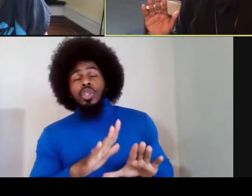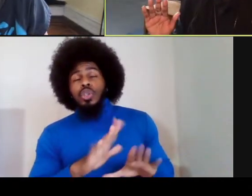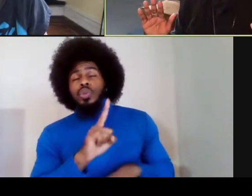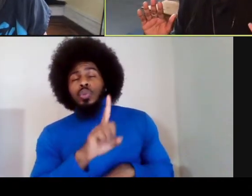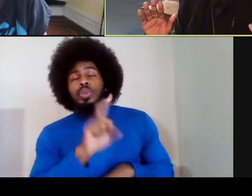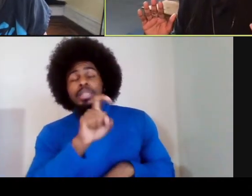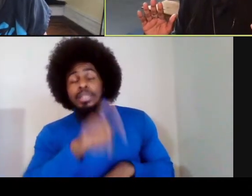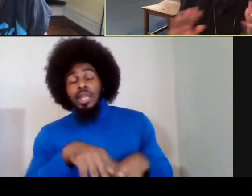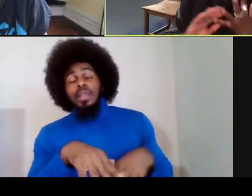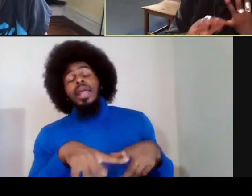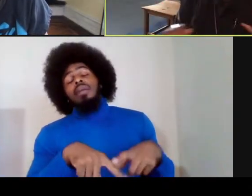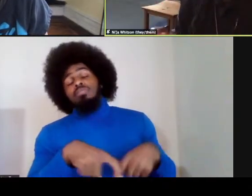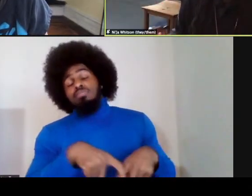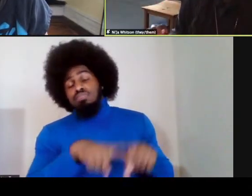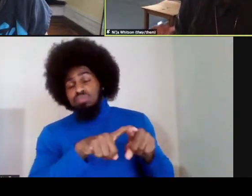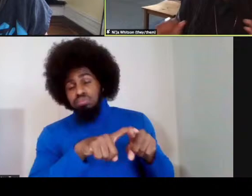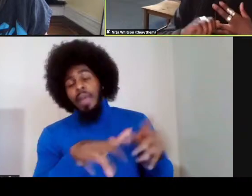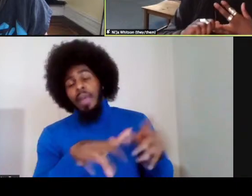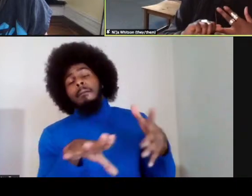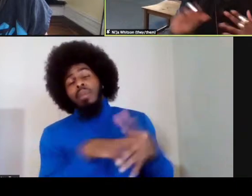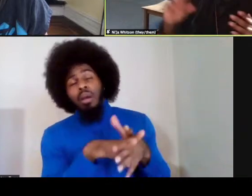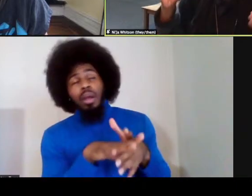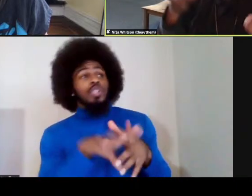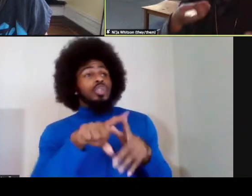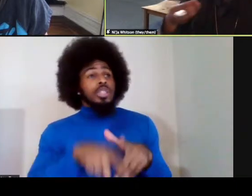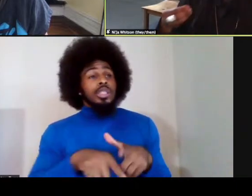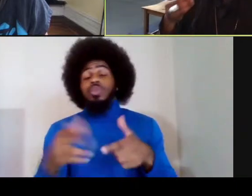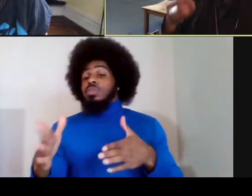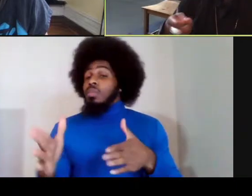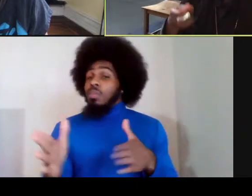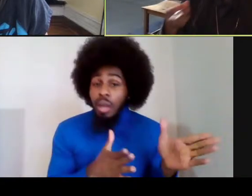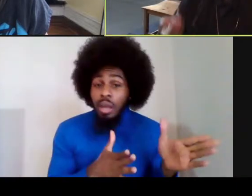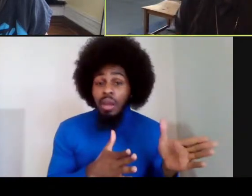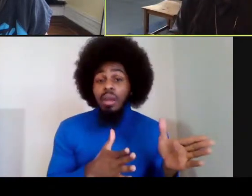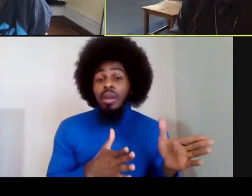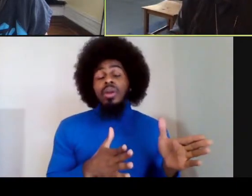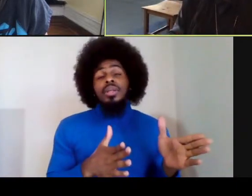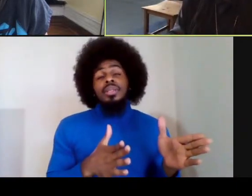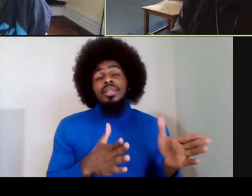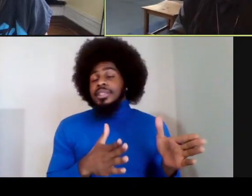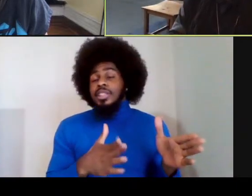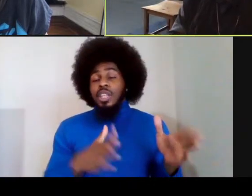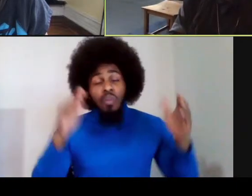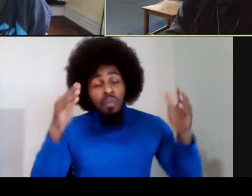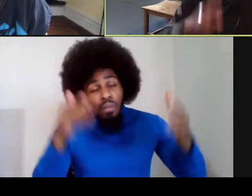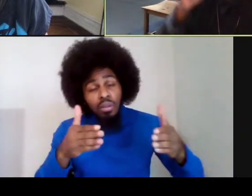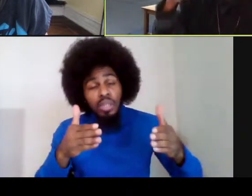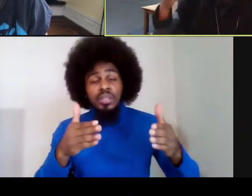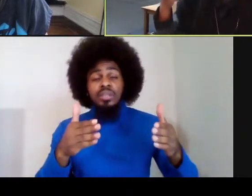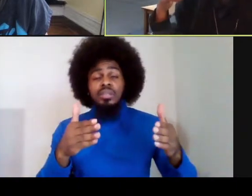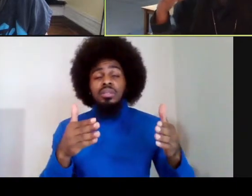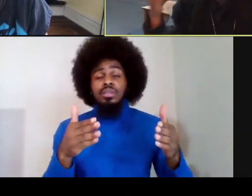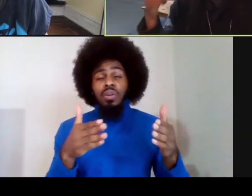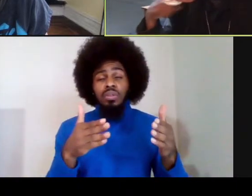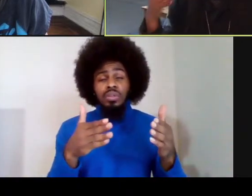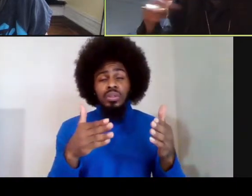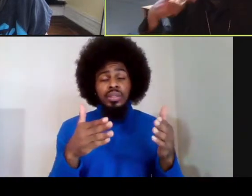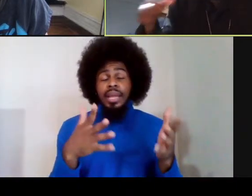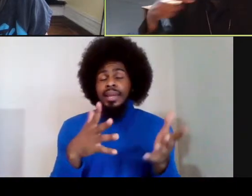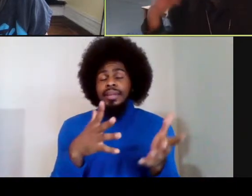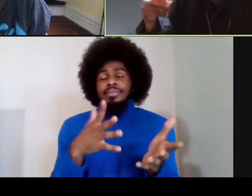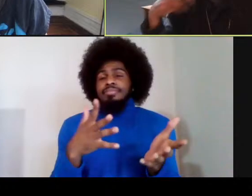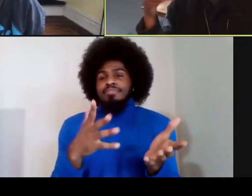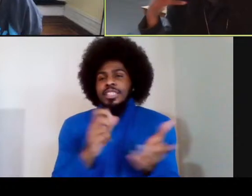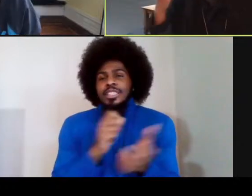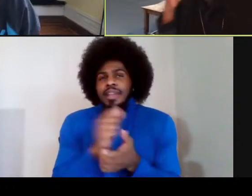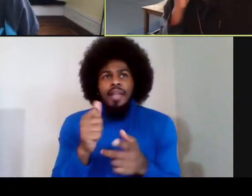because I need to repair. I need to centralize my work and to not be out here just